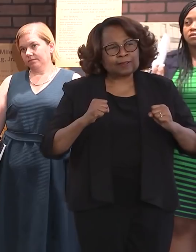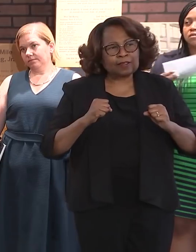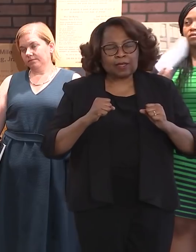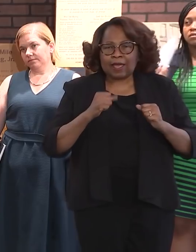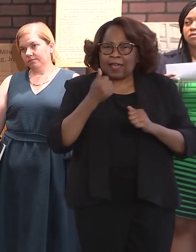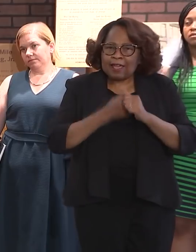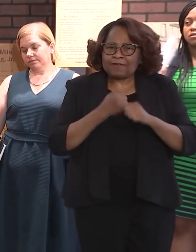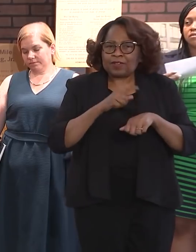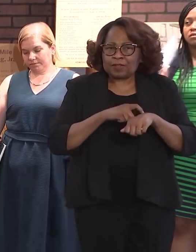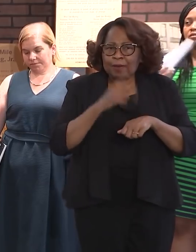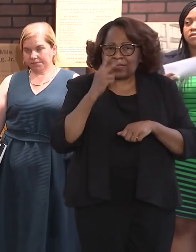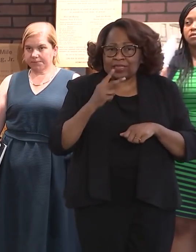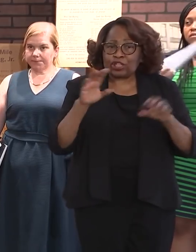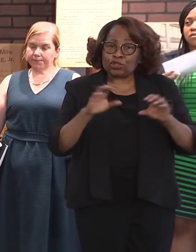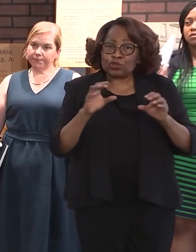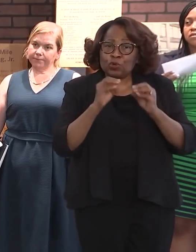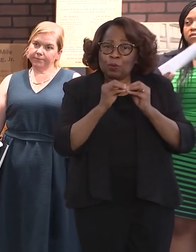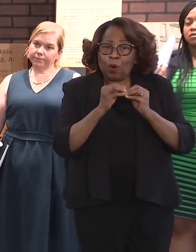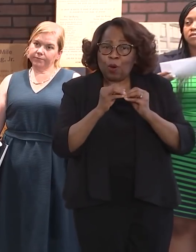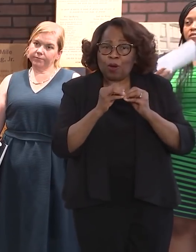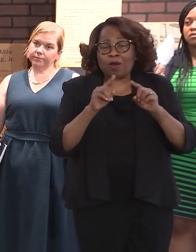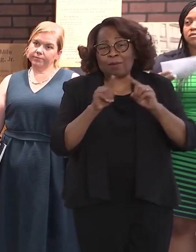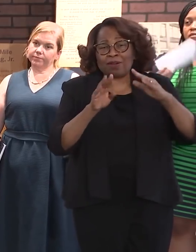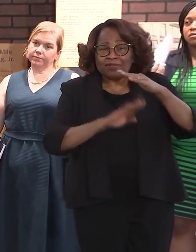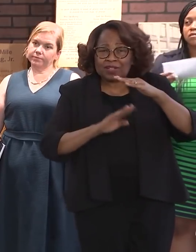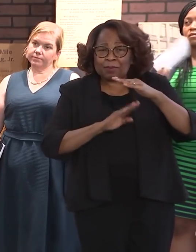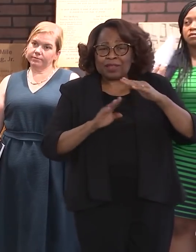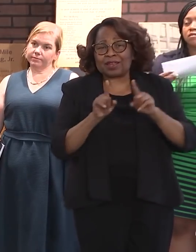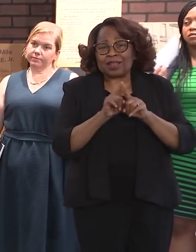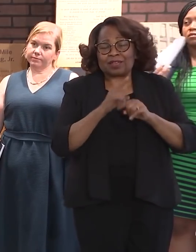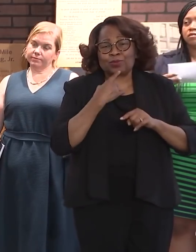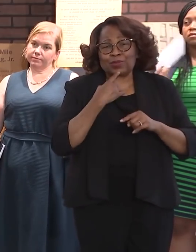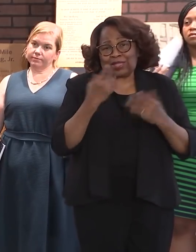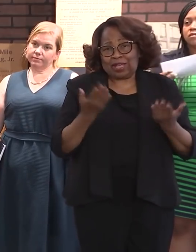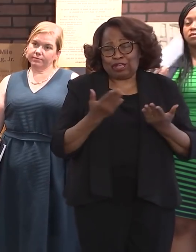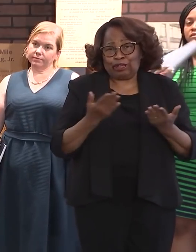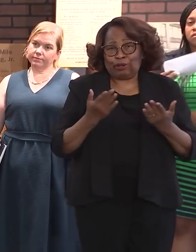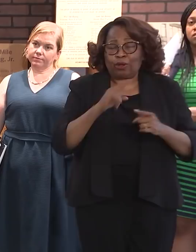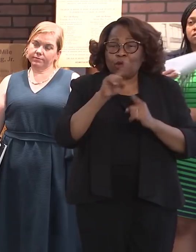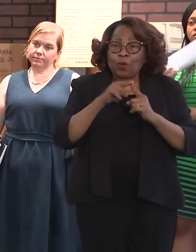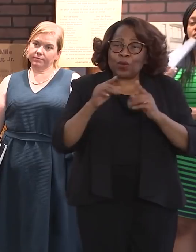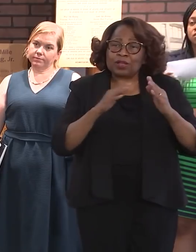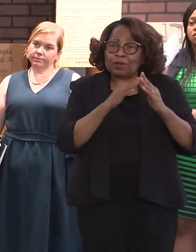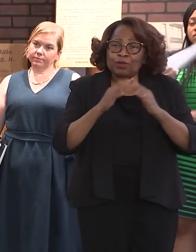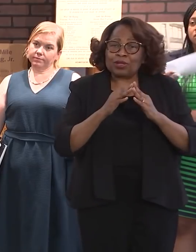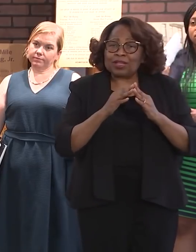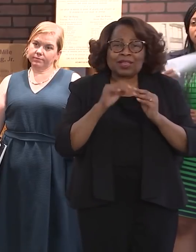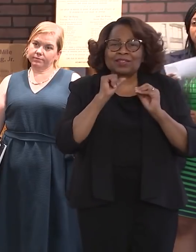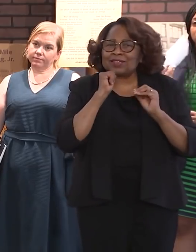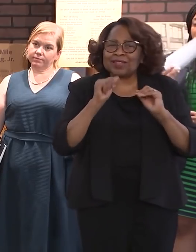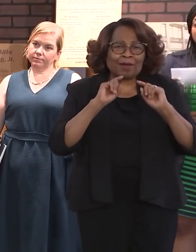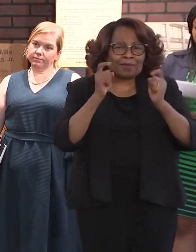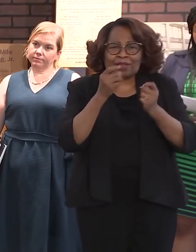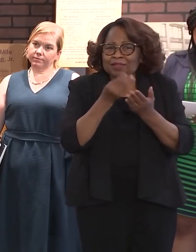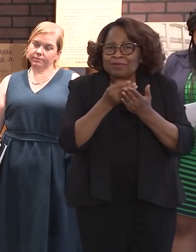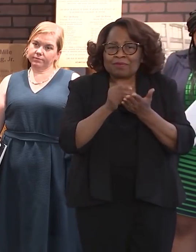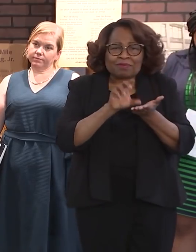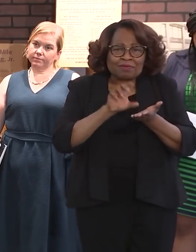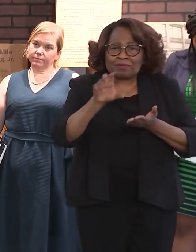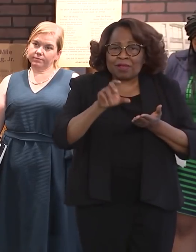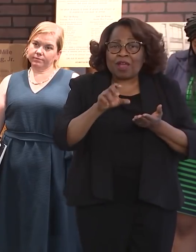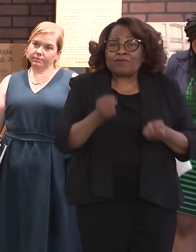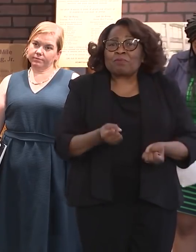I see, to do more. But fundamentally, just as we were talking about here, when communities have been disinvested in for